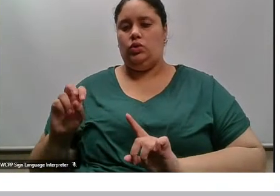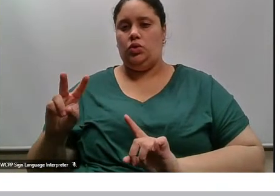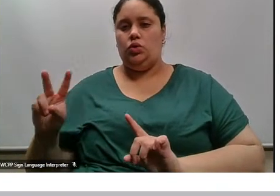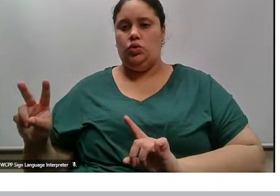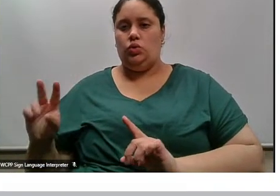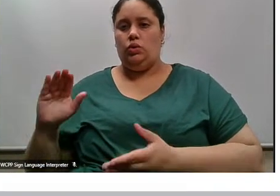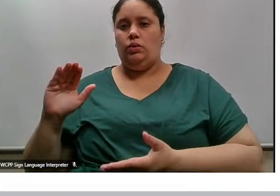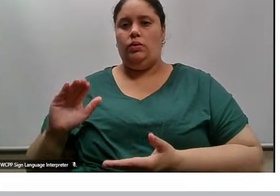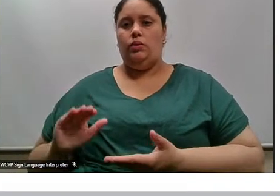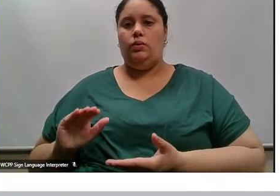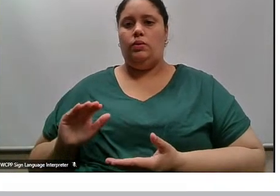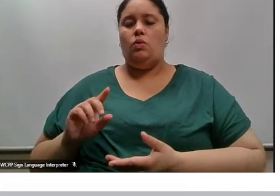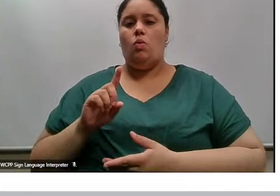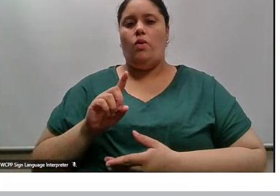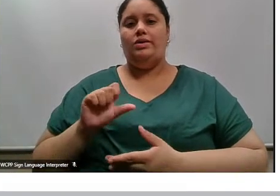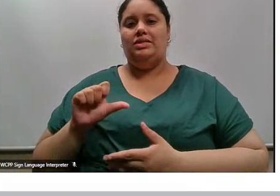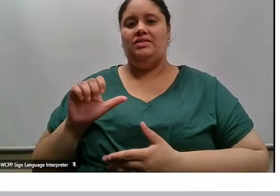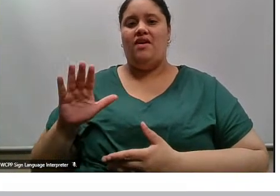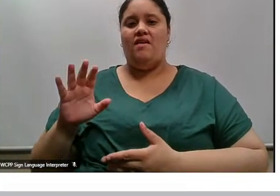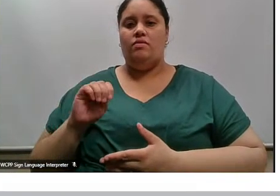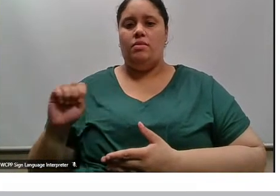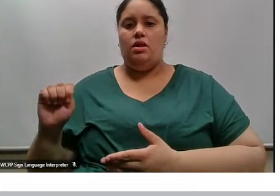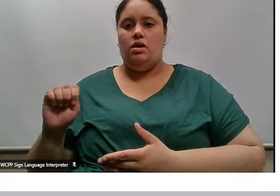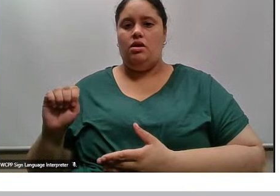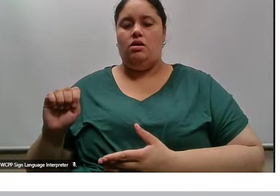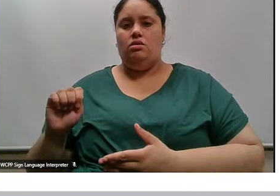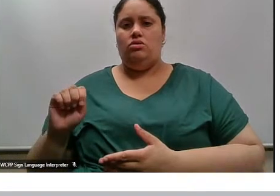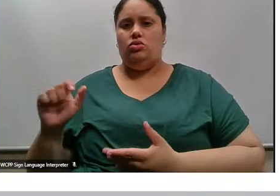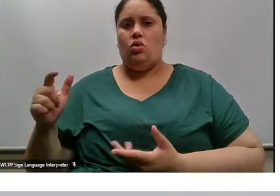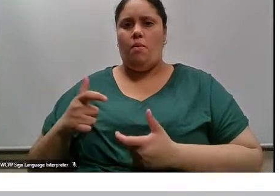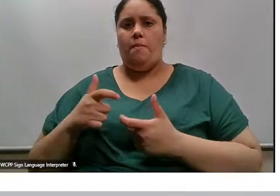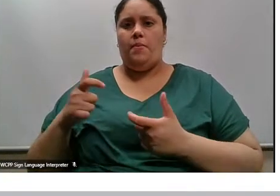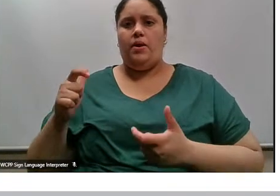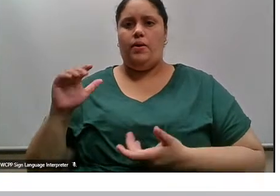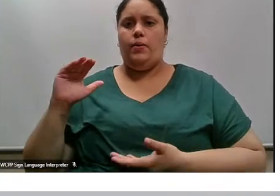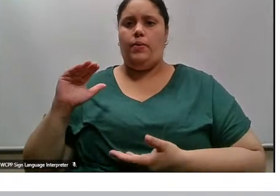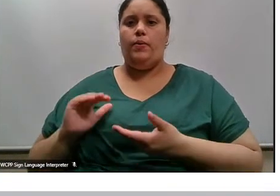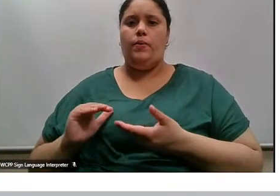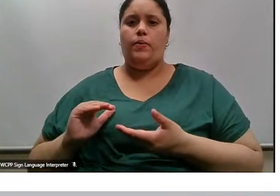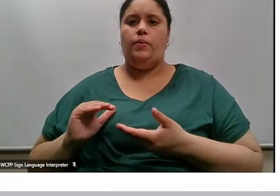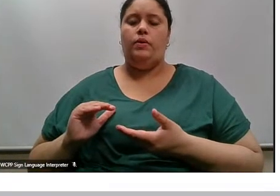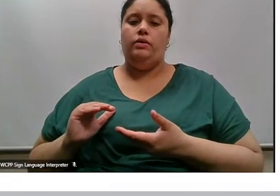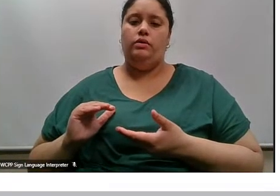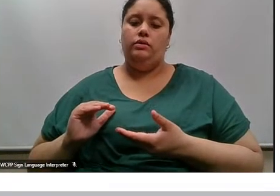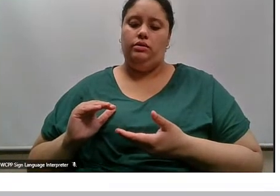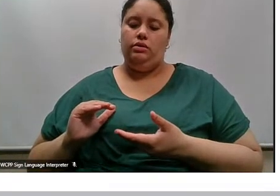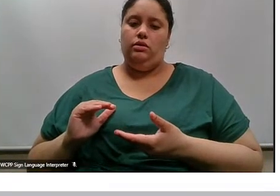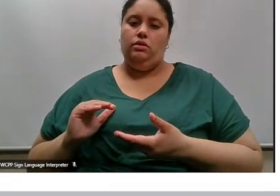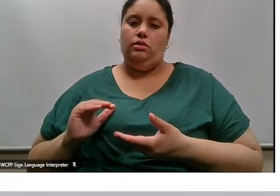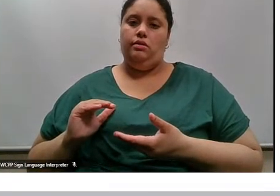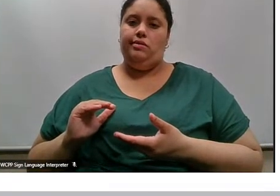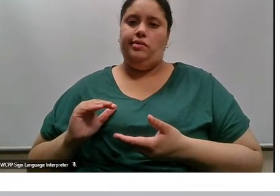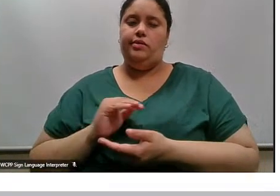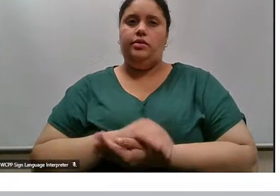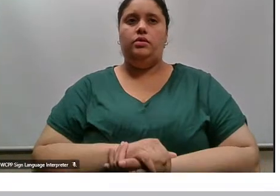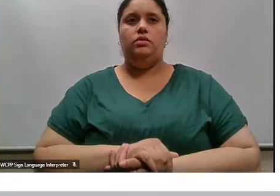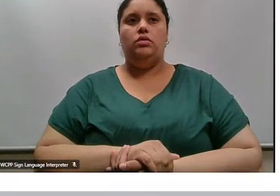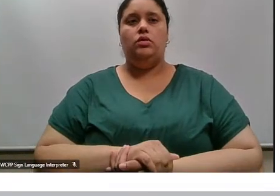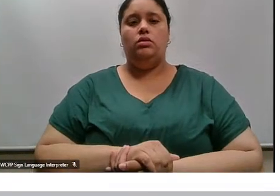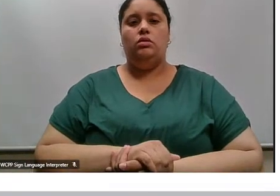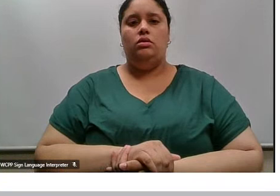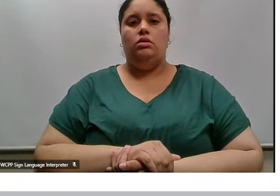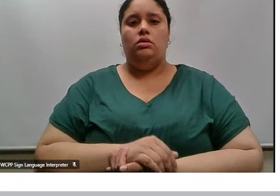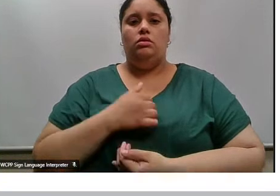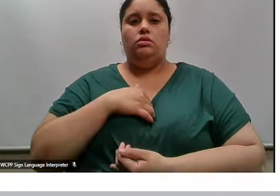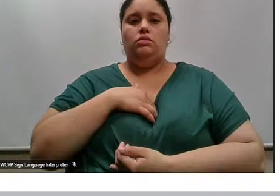2021-2022, the HHS budget was 165 million. So it's quite a dramatic decrease. So maybe there might be a